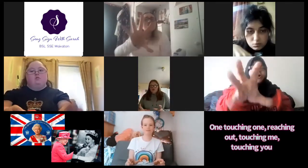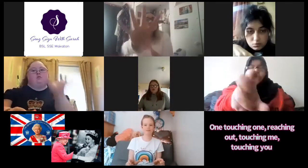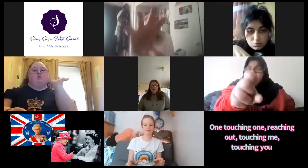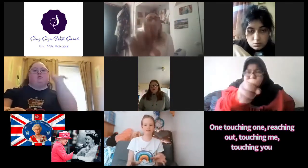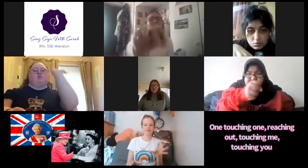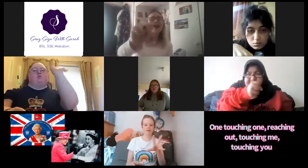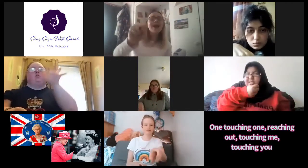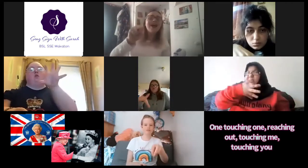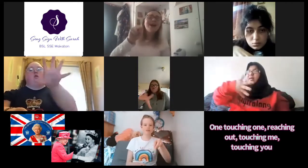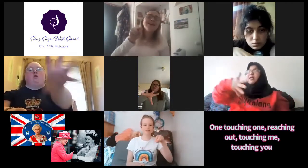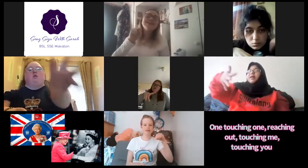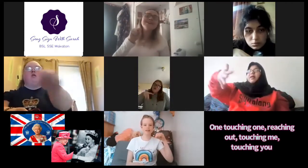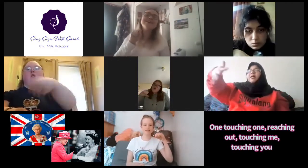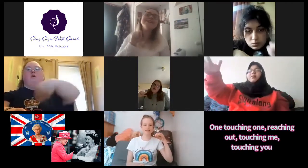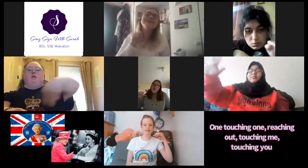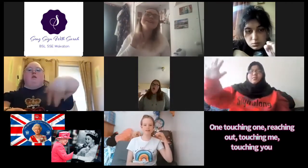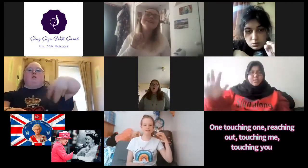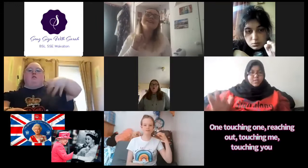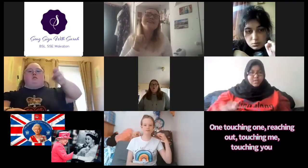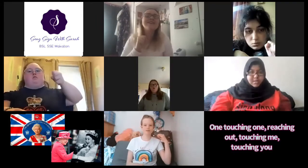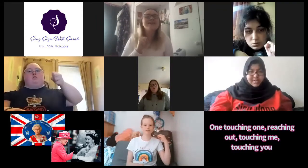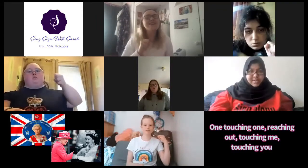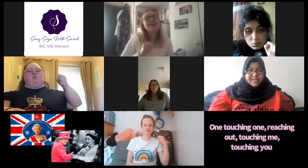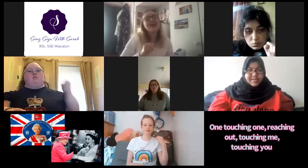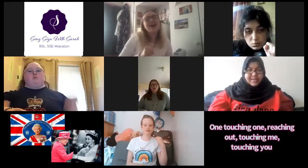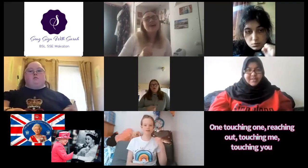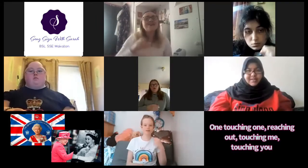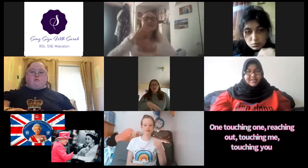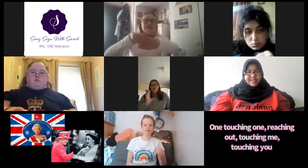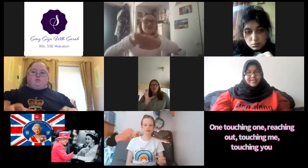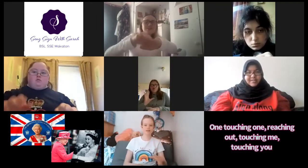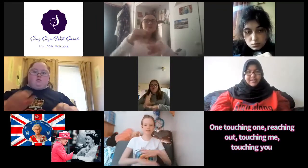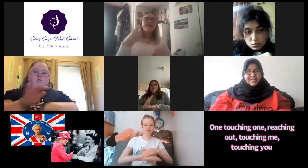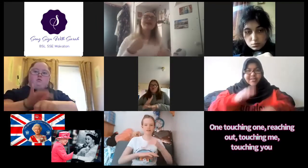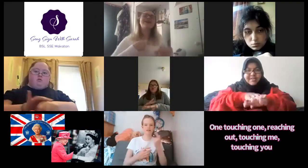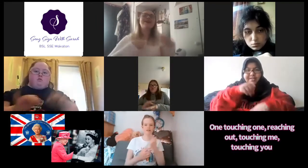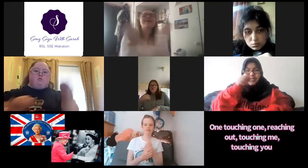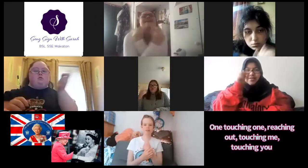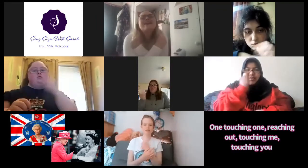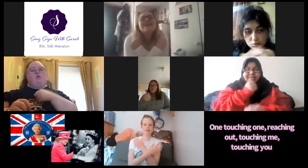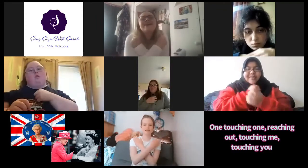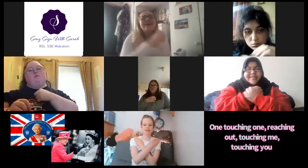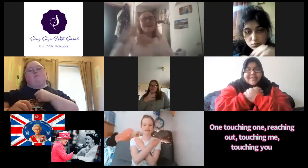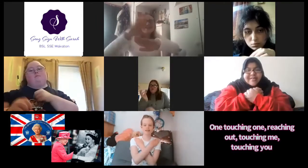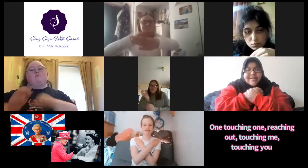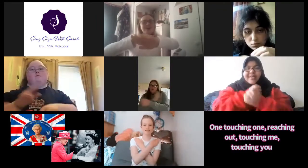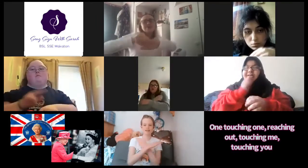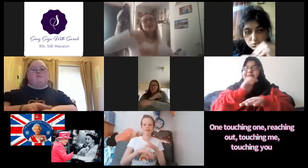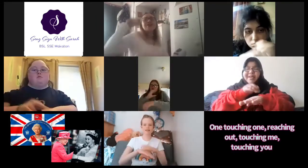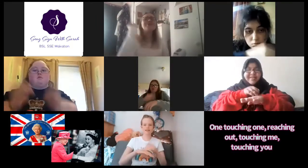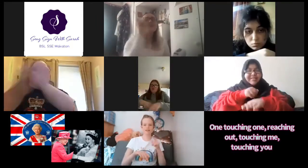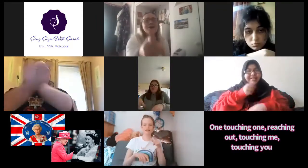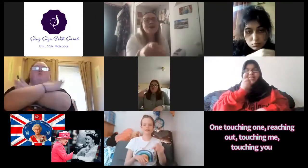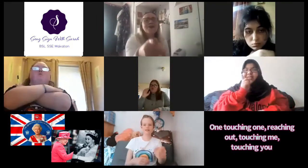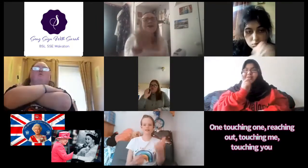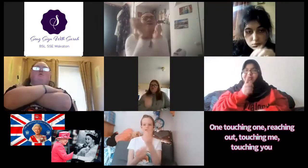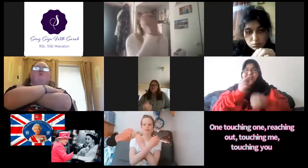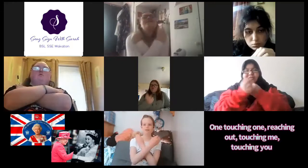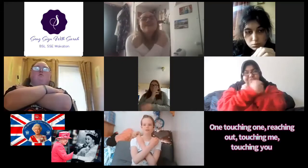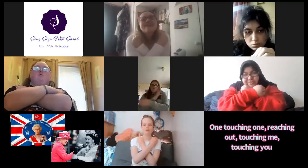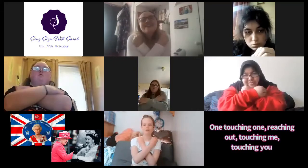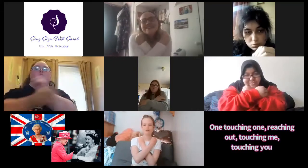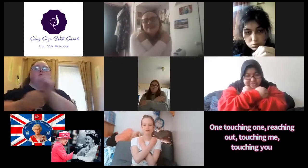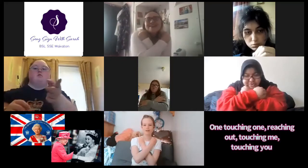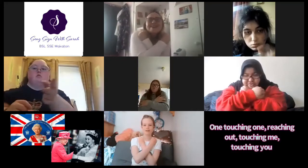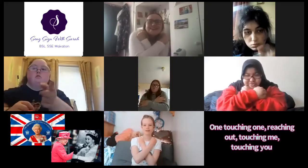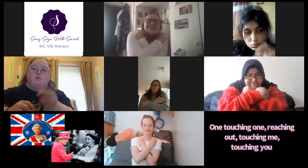Reach it out Touching me Touching me